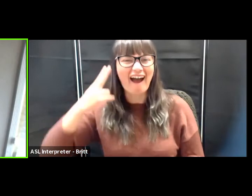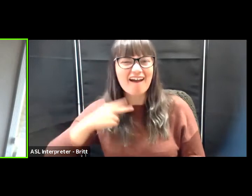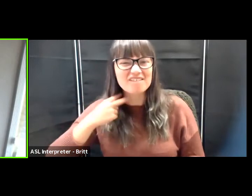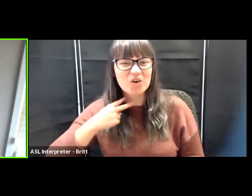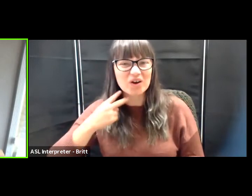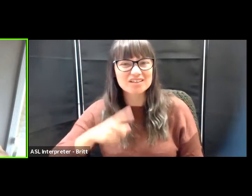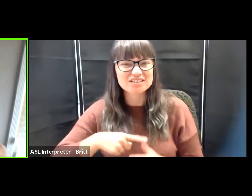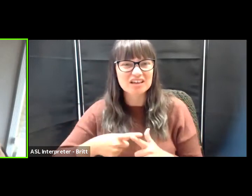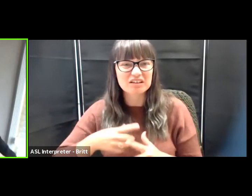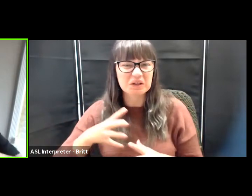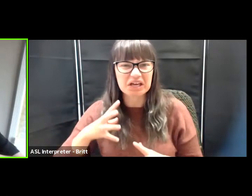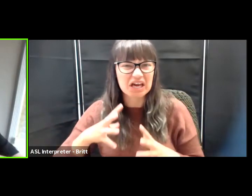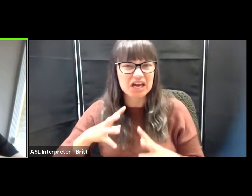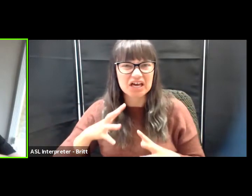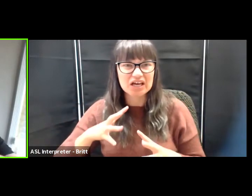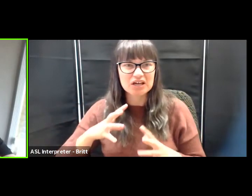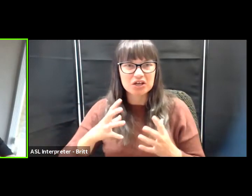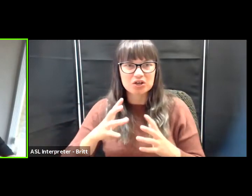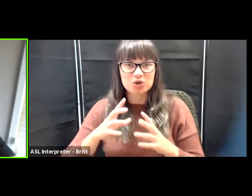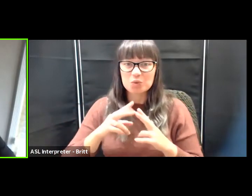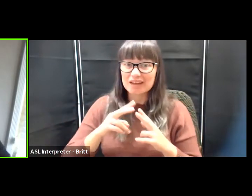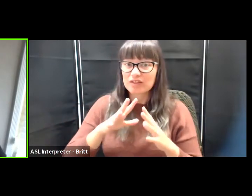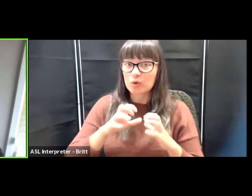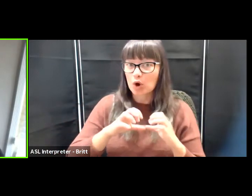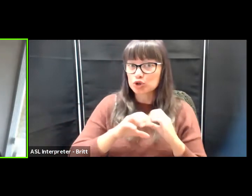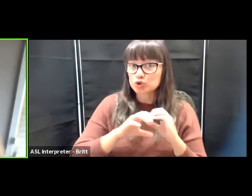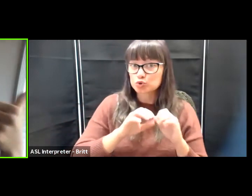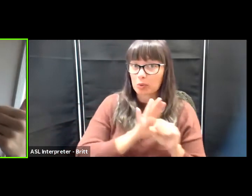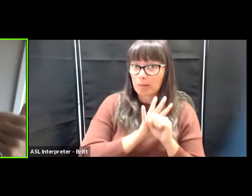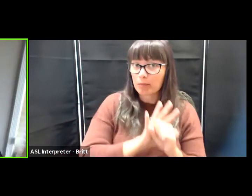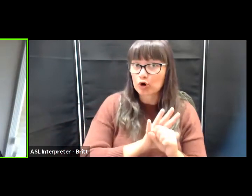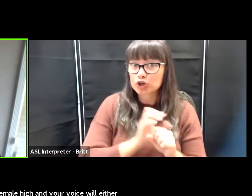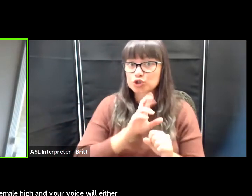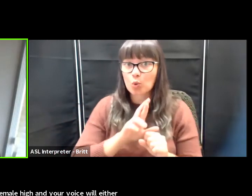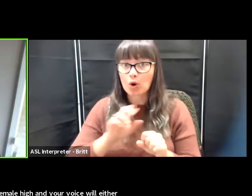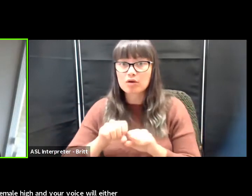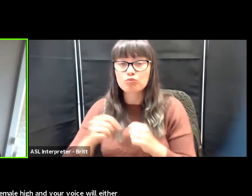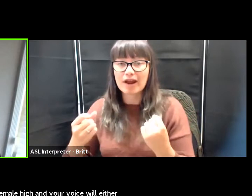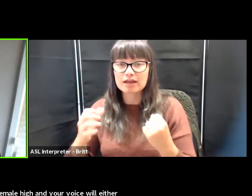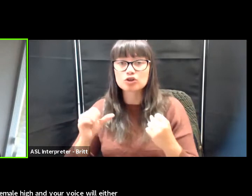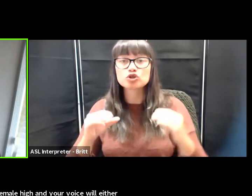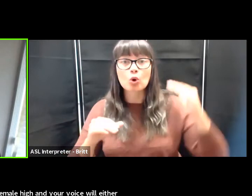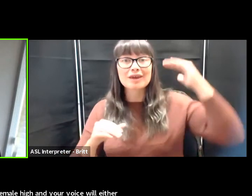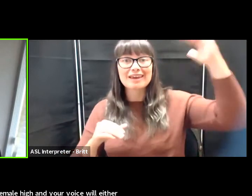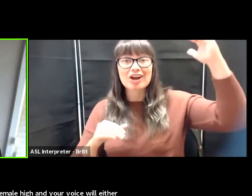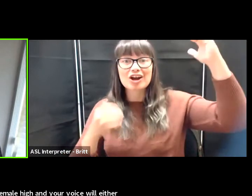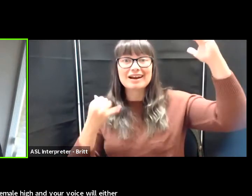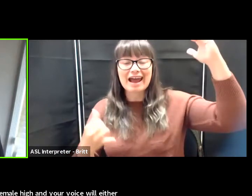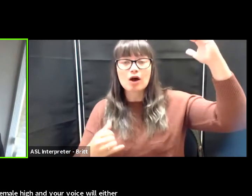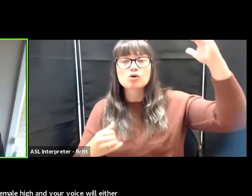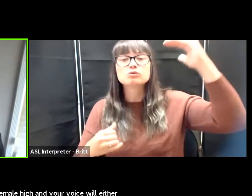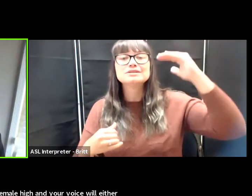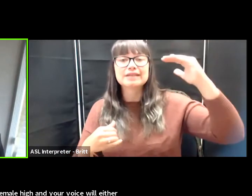voice is going to either want to push or start to break. So we're going to head back in the other direction, the same ah,